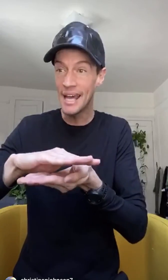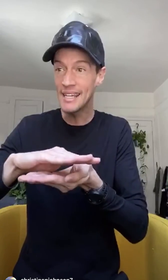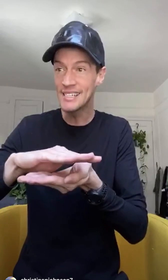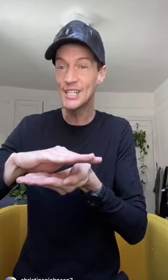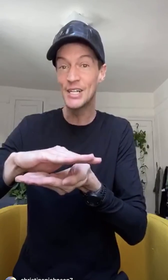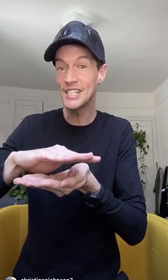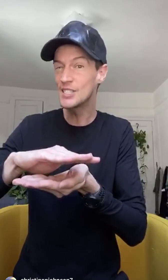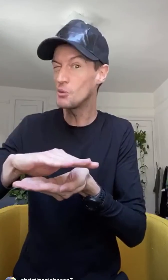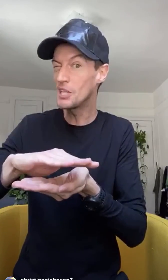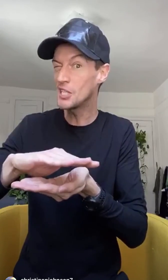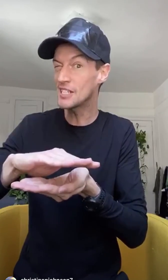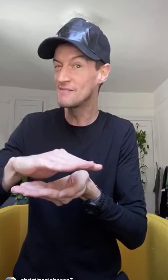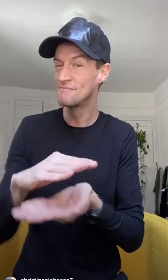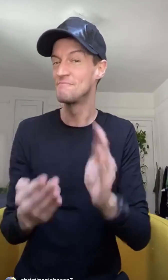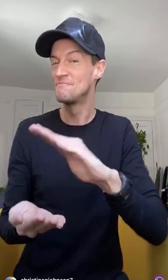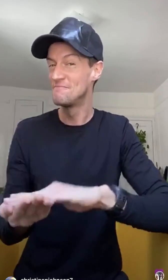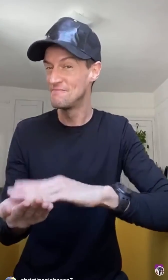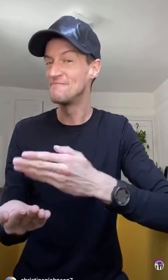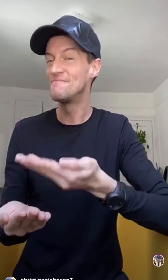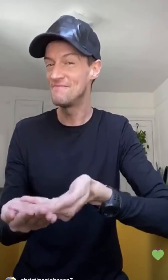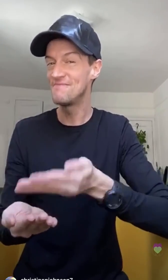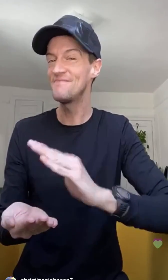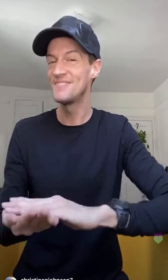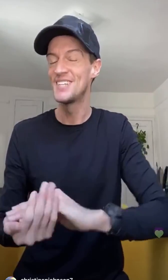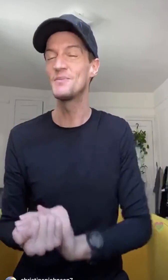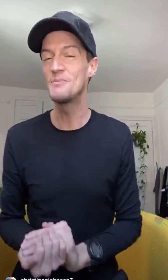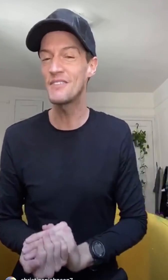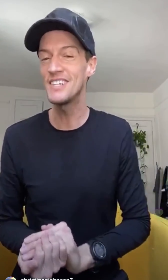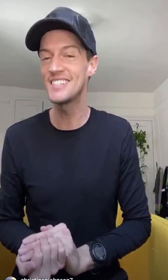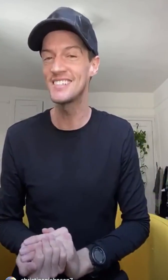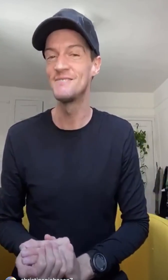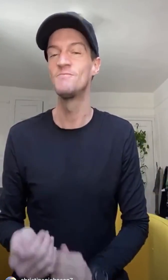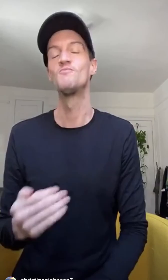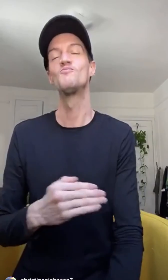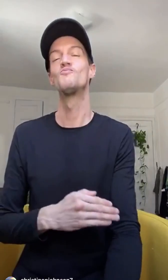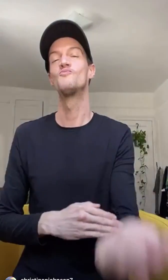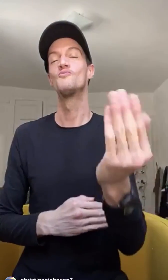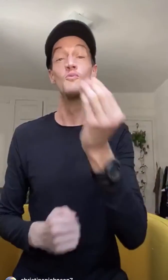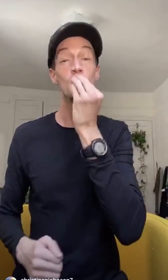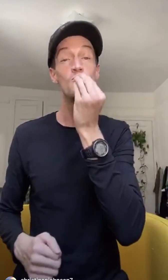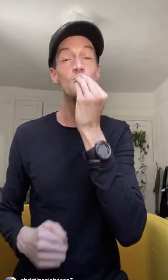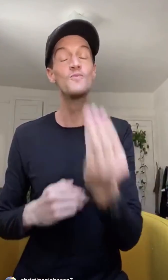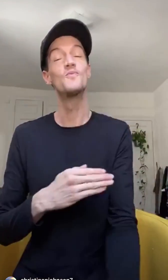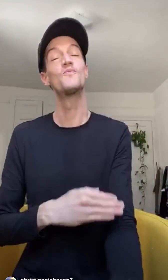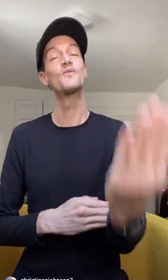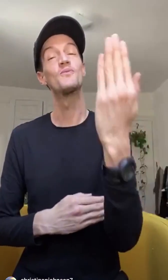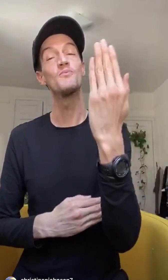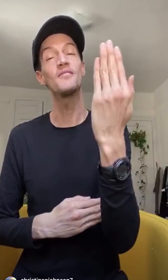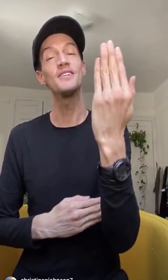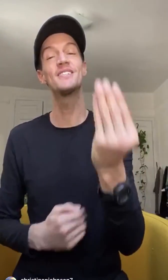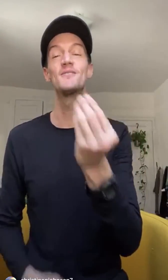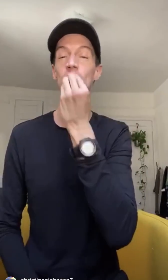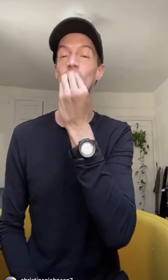hand. Yep, that's the baker oven. And then to boil, you just kind of show the bubbles of the water under the